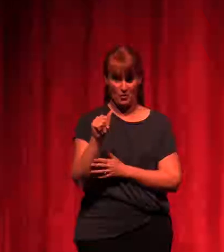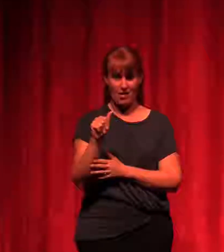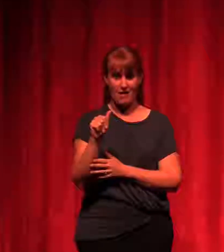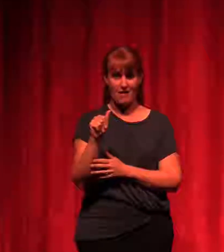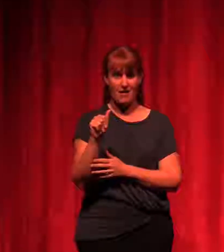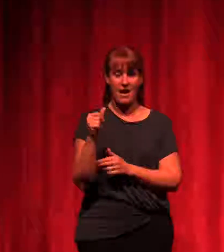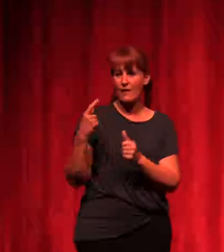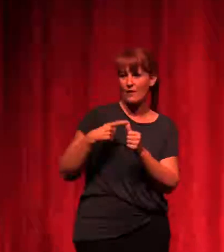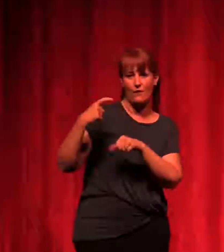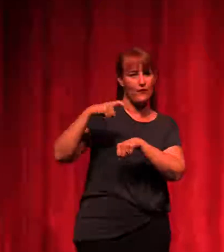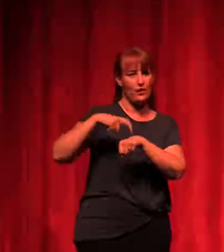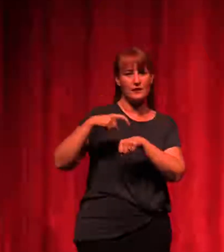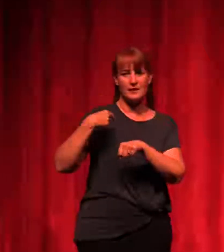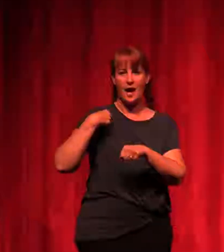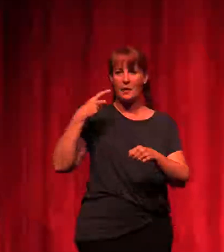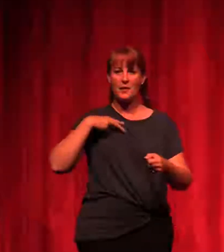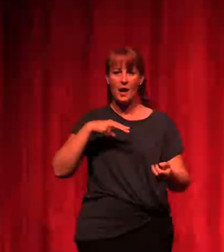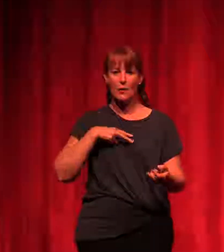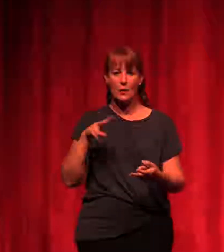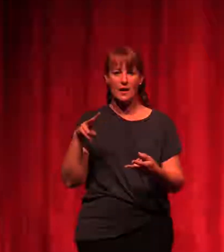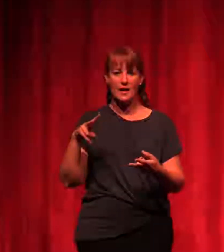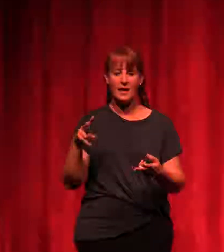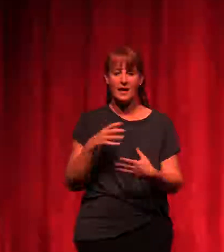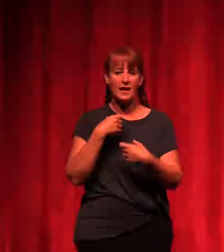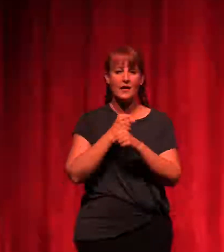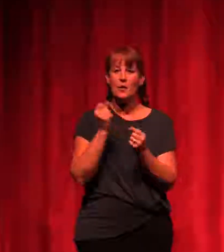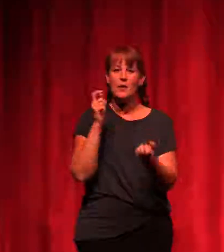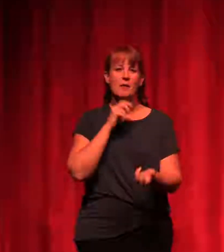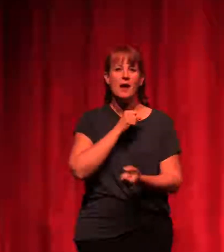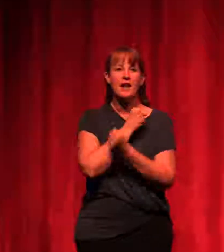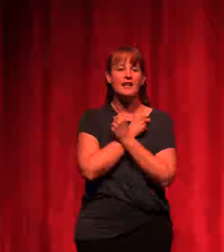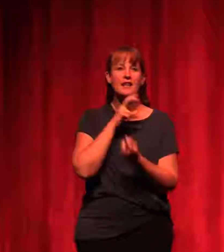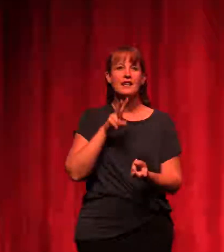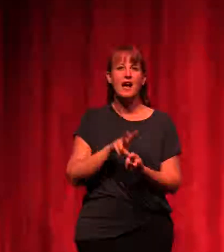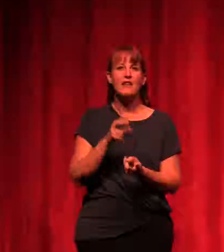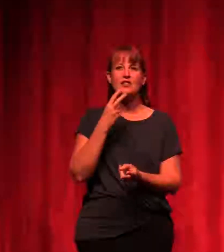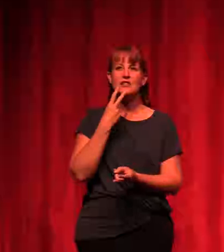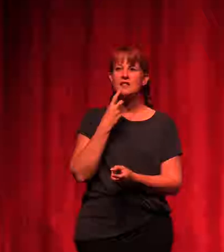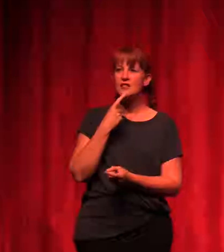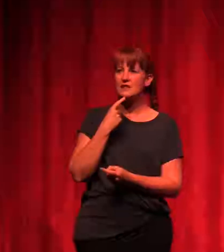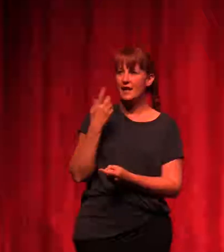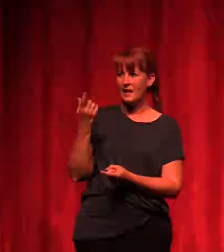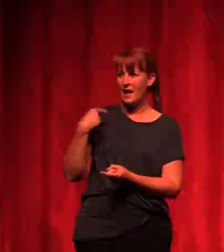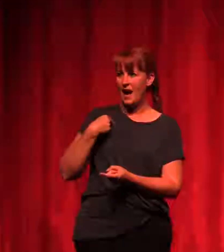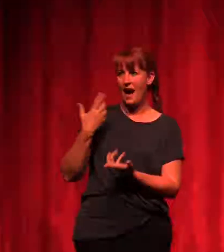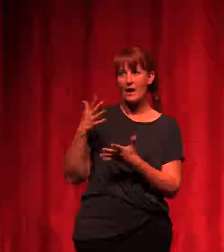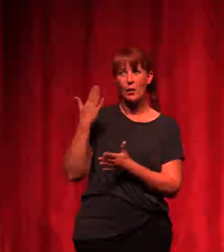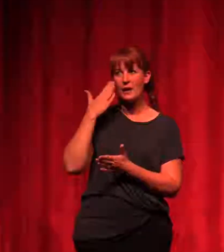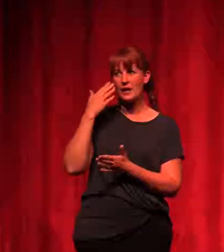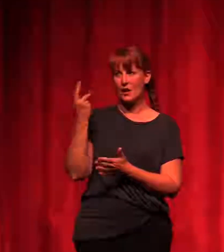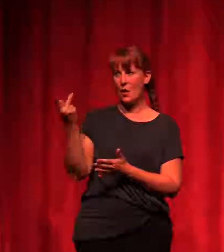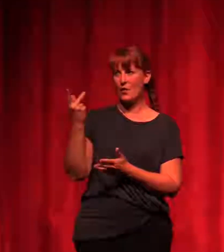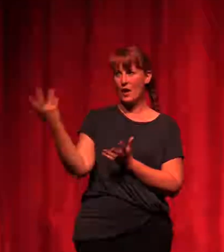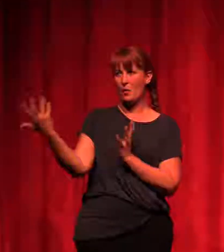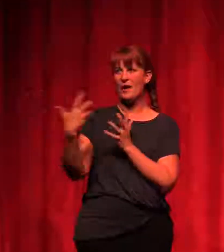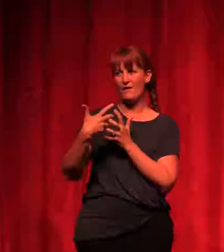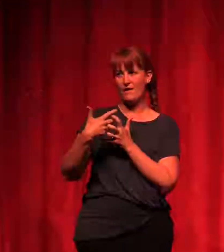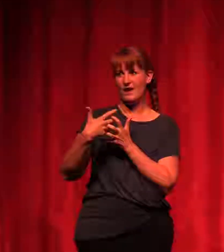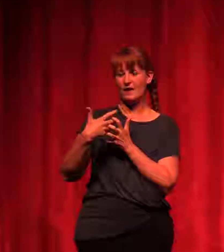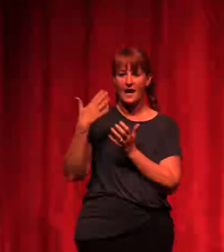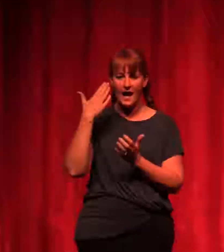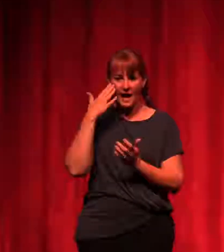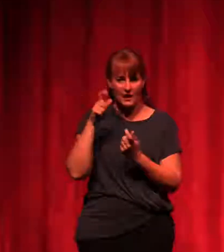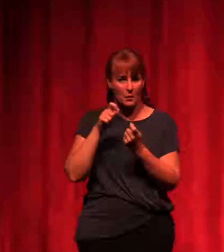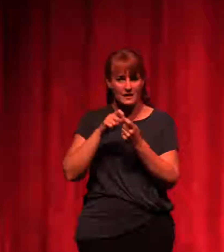and the first time we made love, she looked me in the eye and she said, "I already know we fit." And I knew exactly what she